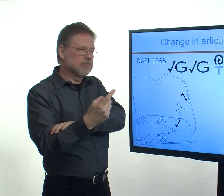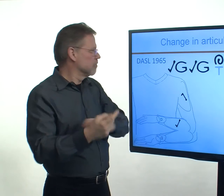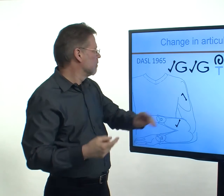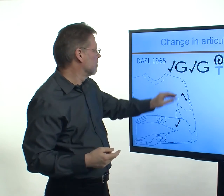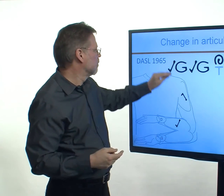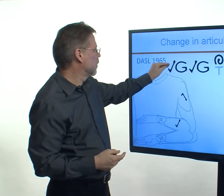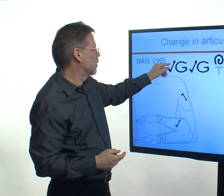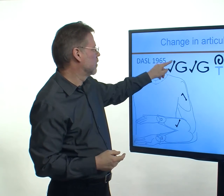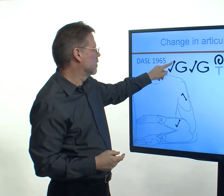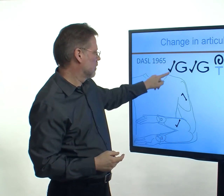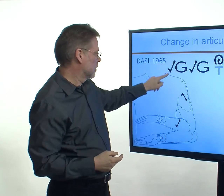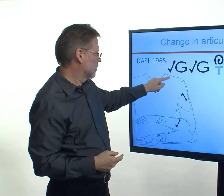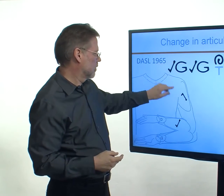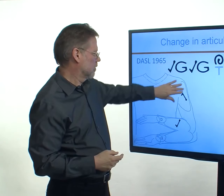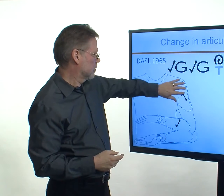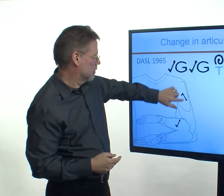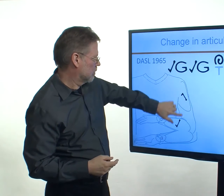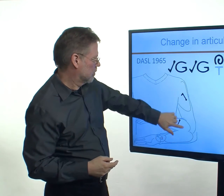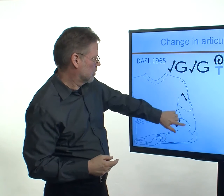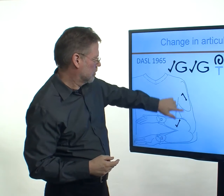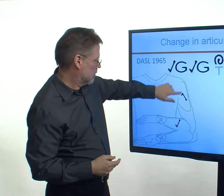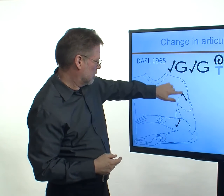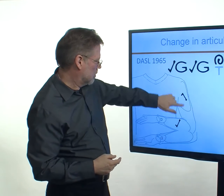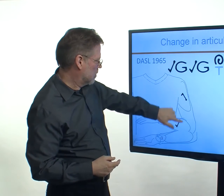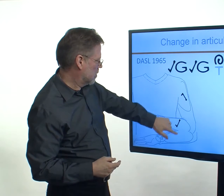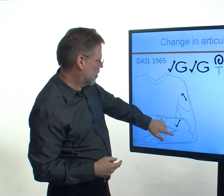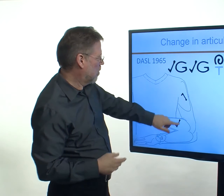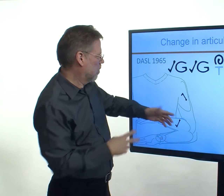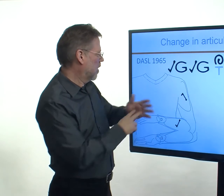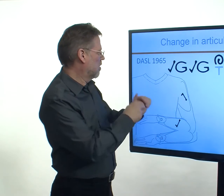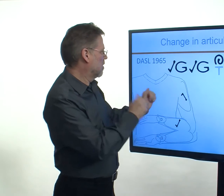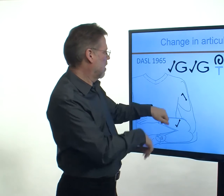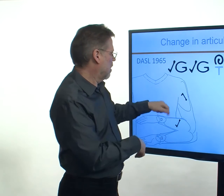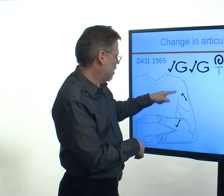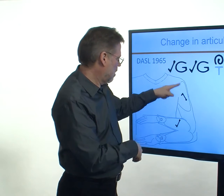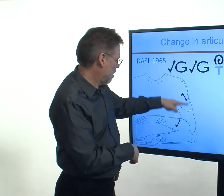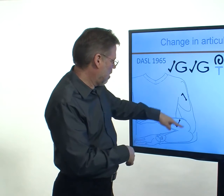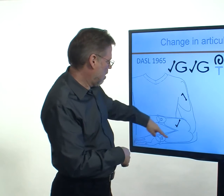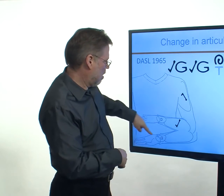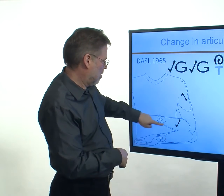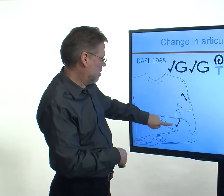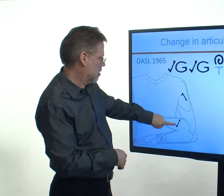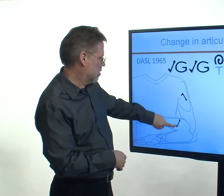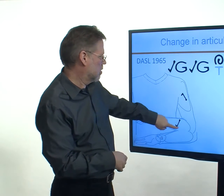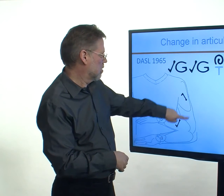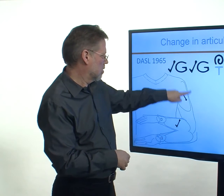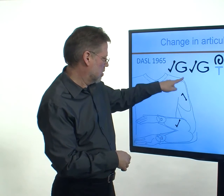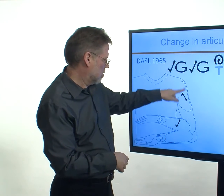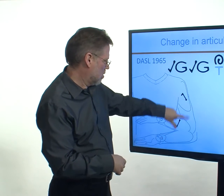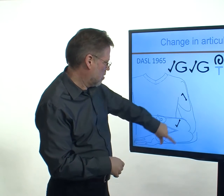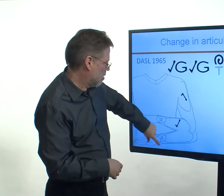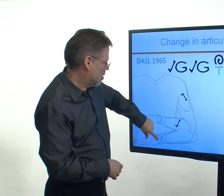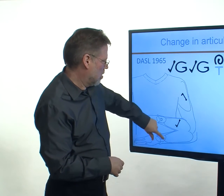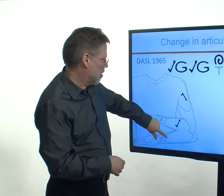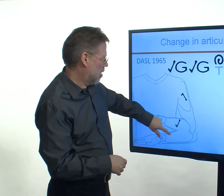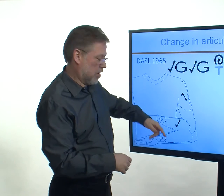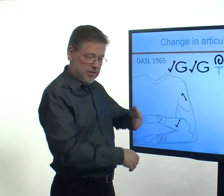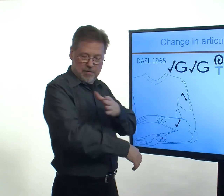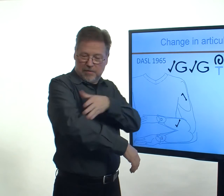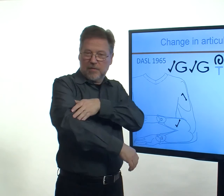The forearm is used as well, so this symbol must be used for the arm. You can have two symbols for the entire arm, meaning